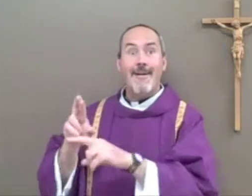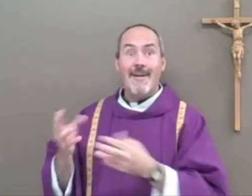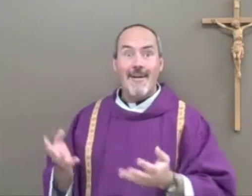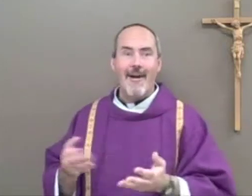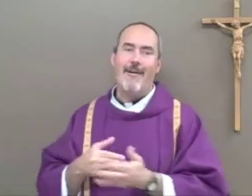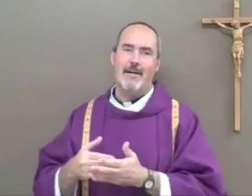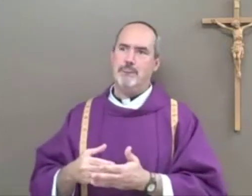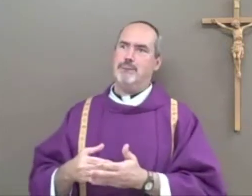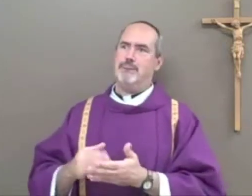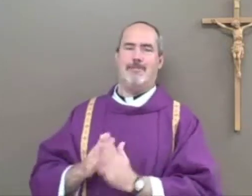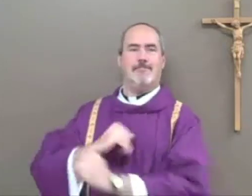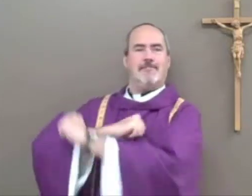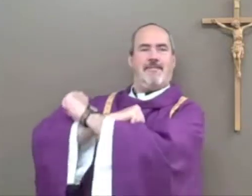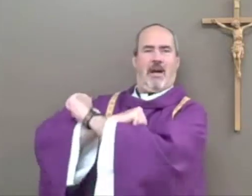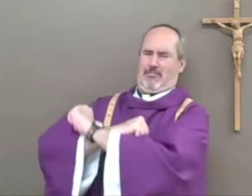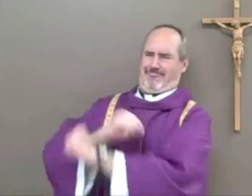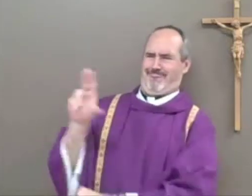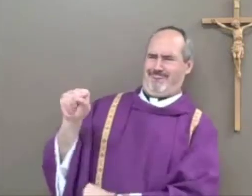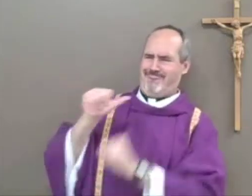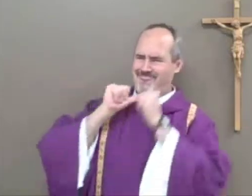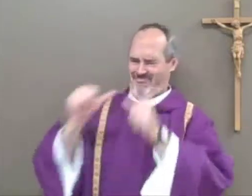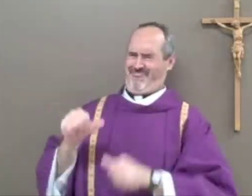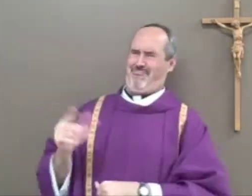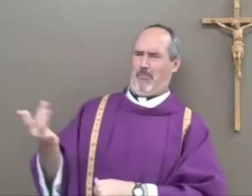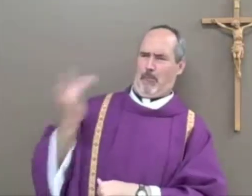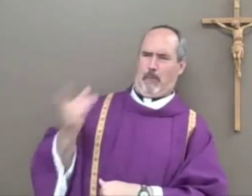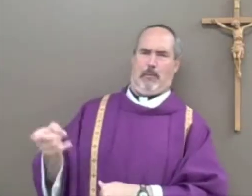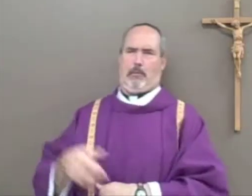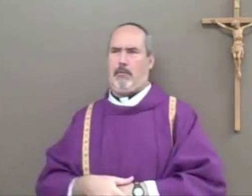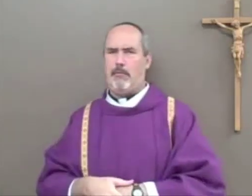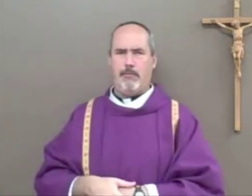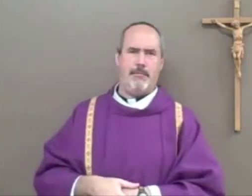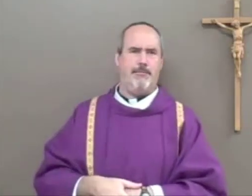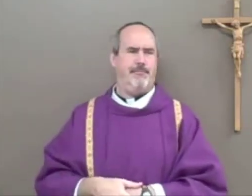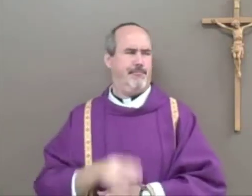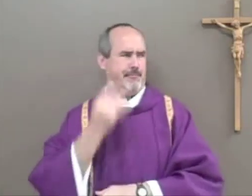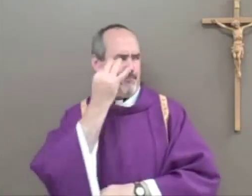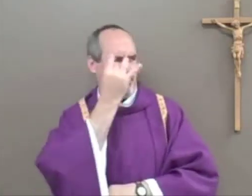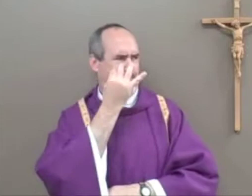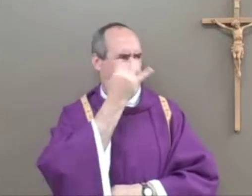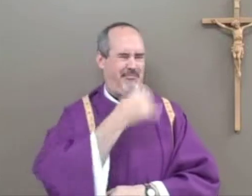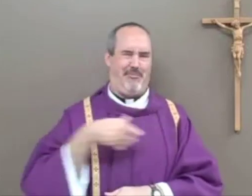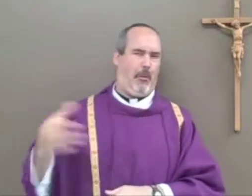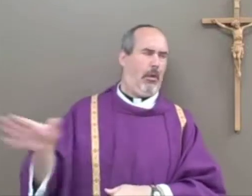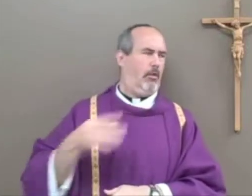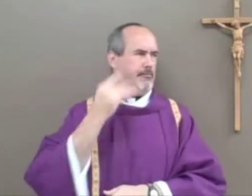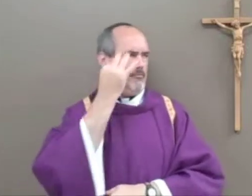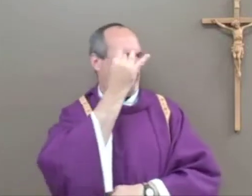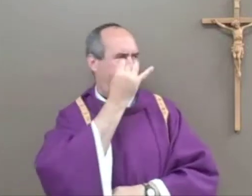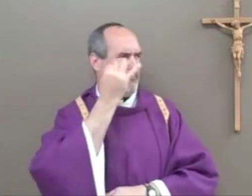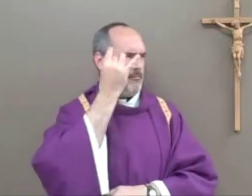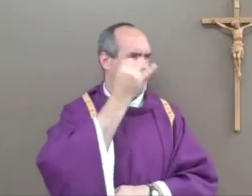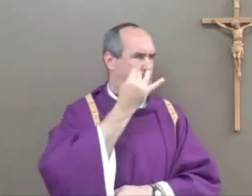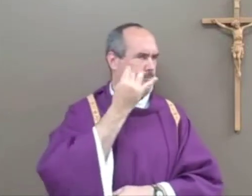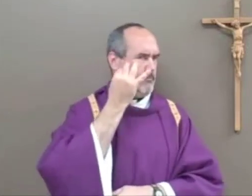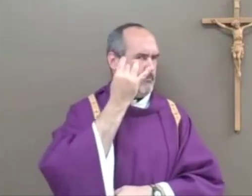my initial response is usually to get defensive or operate from a place of denial and not want to hear what they have to